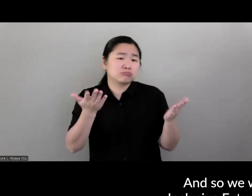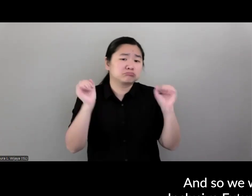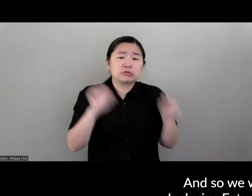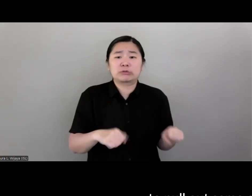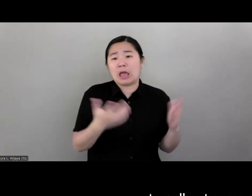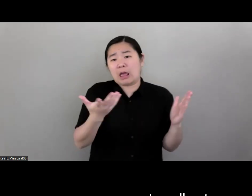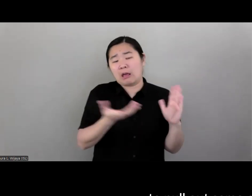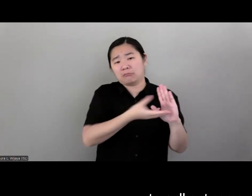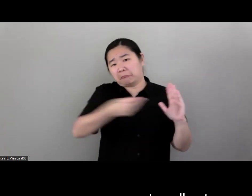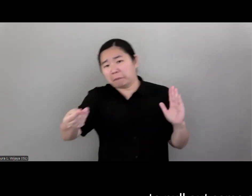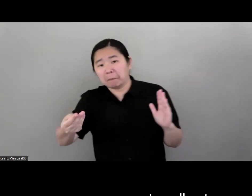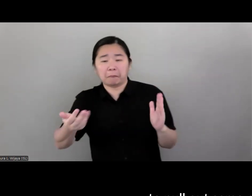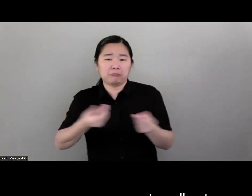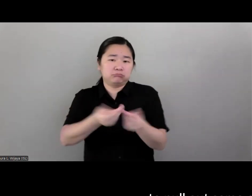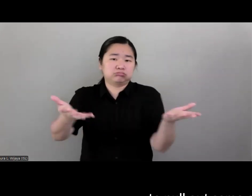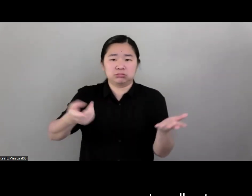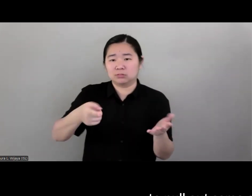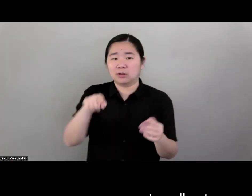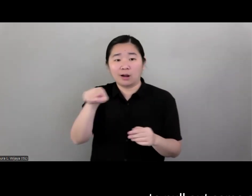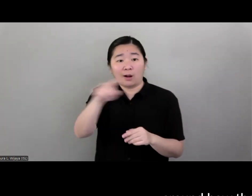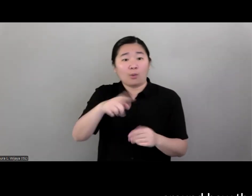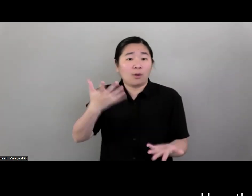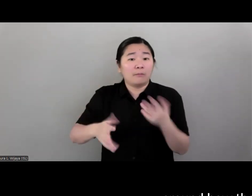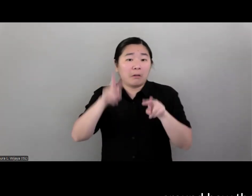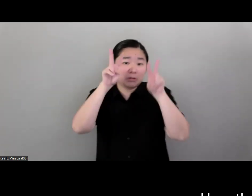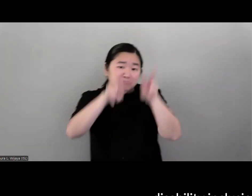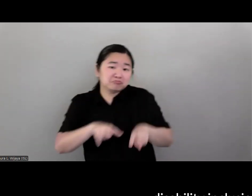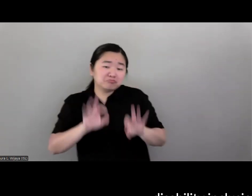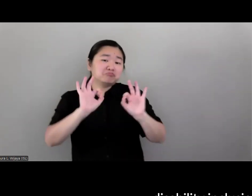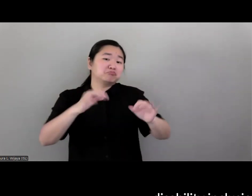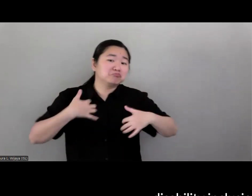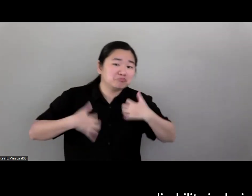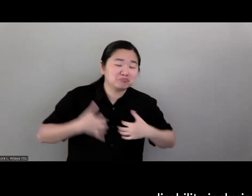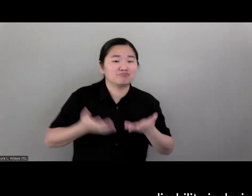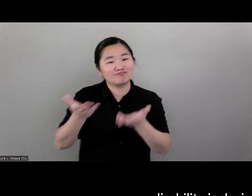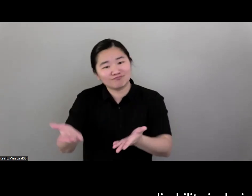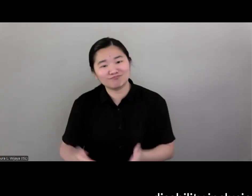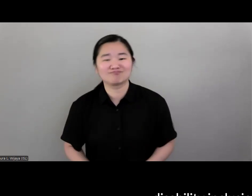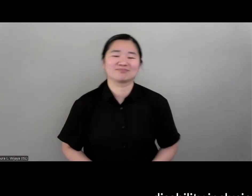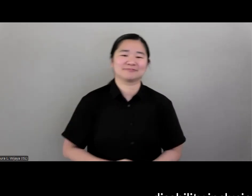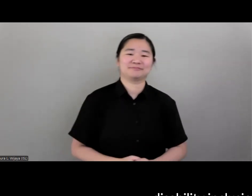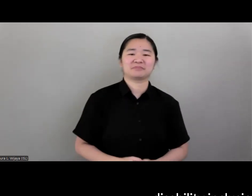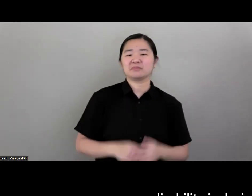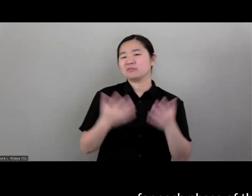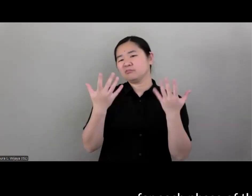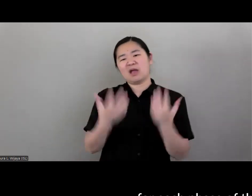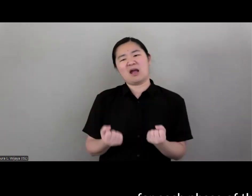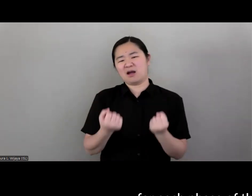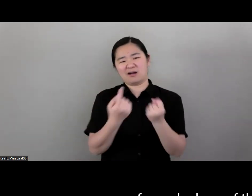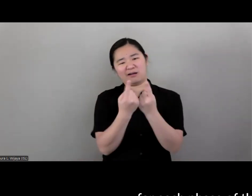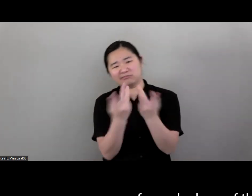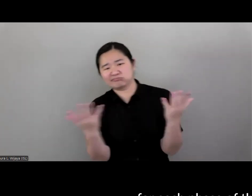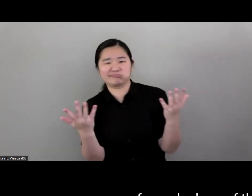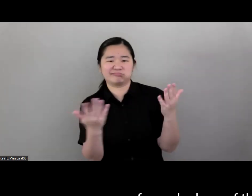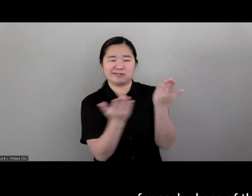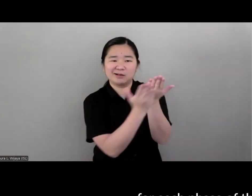Futures program to pull out some of the case studies around how they've integrated disability inclusion and safeguarding for each phase